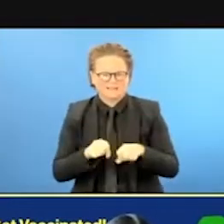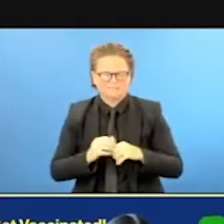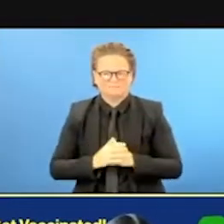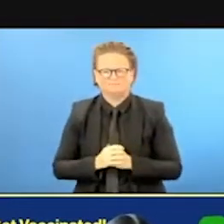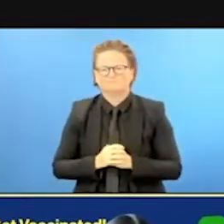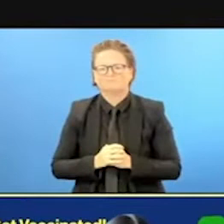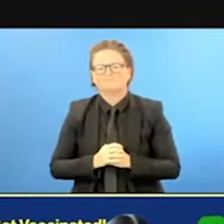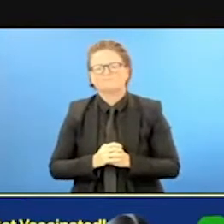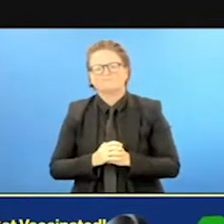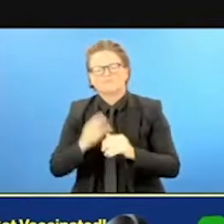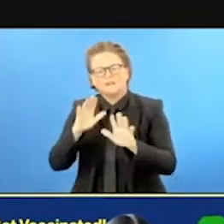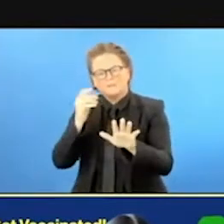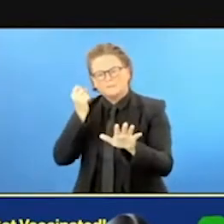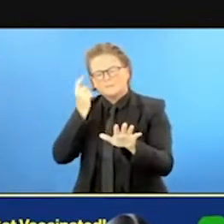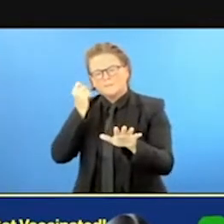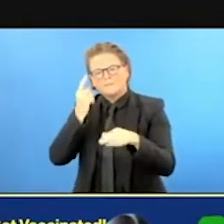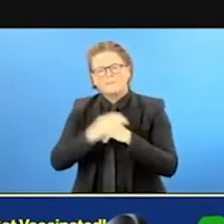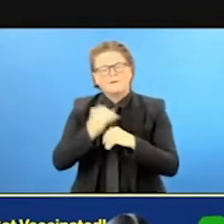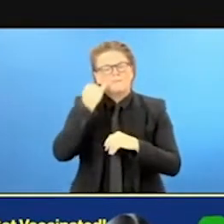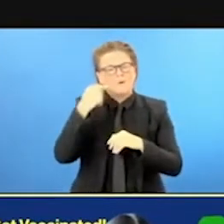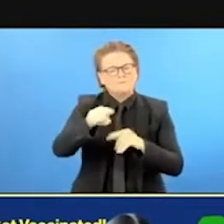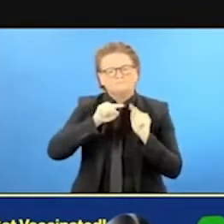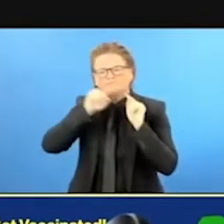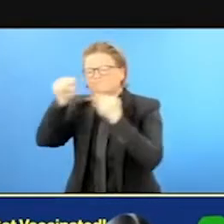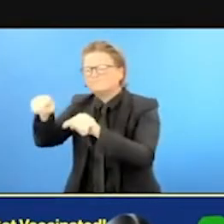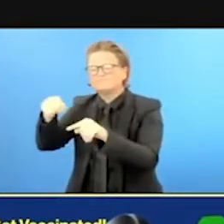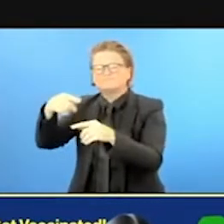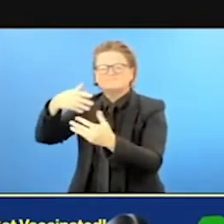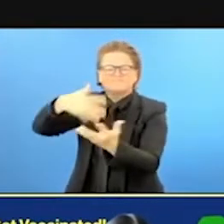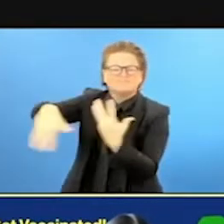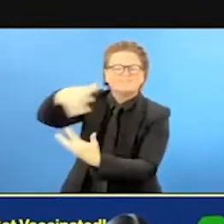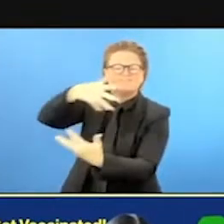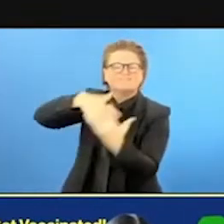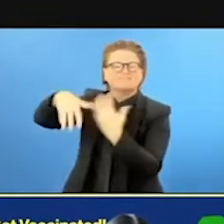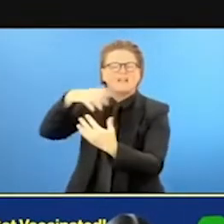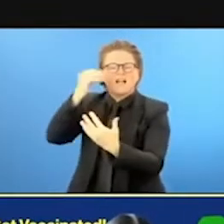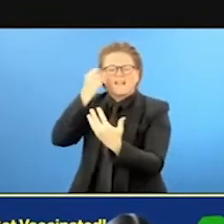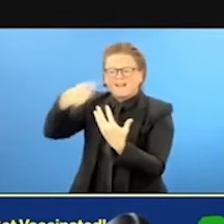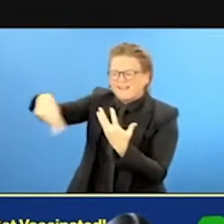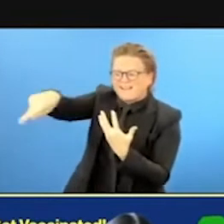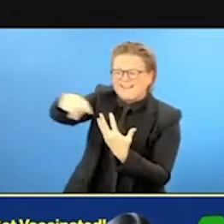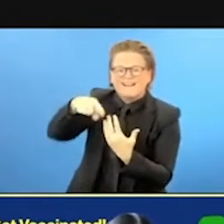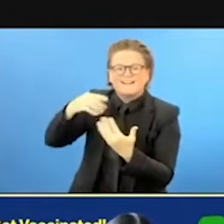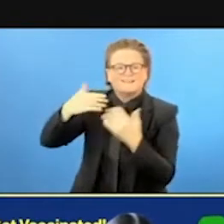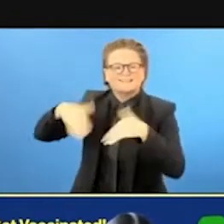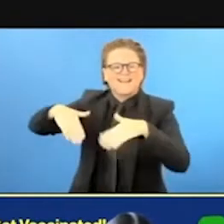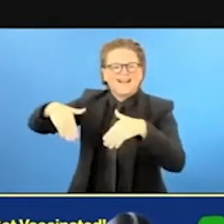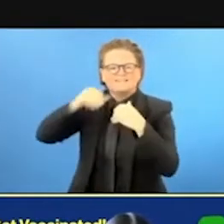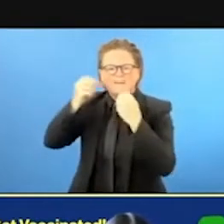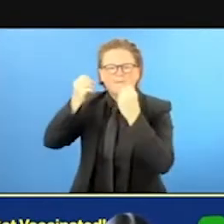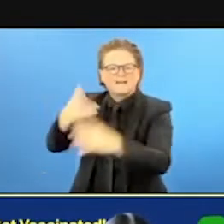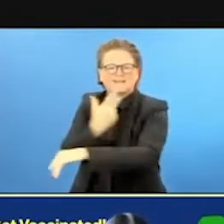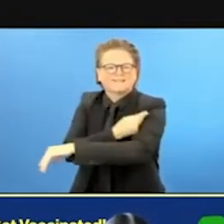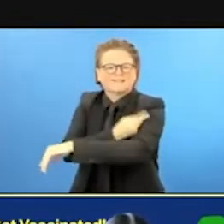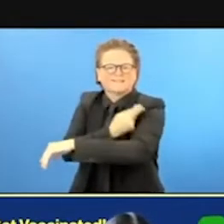you should still be wearing a mask and maintaining physical distancing. And you should practice all the prevention measures